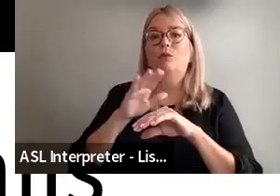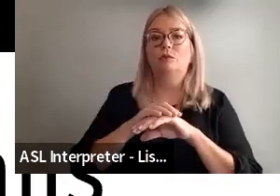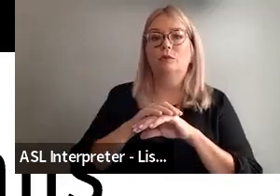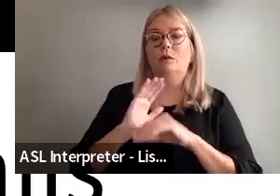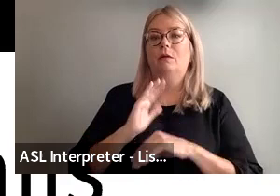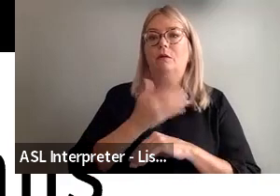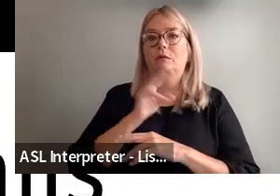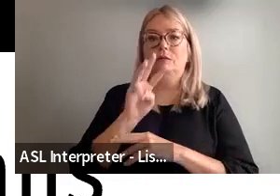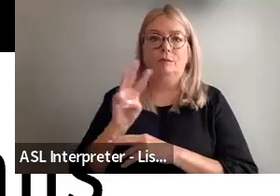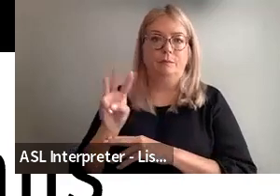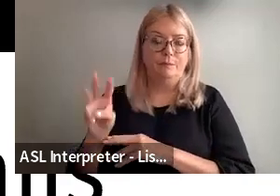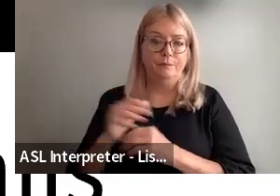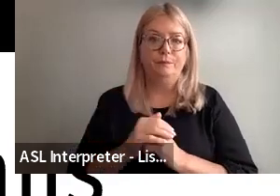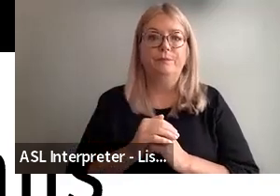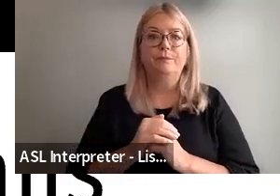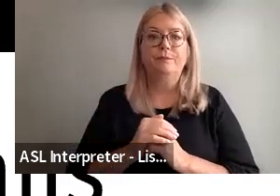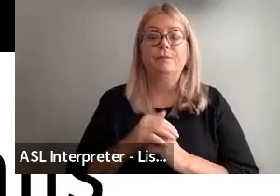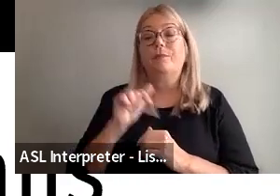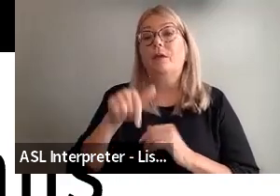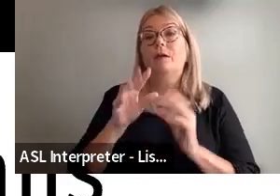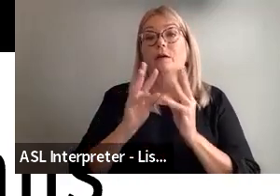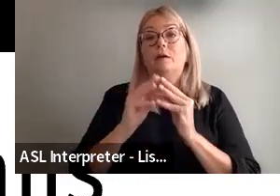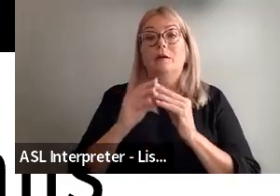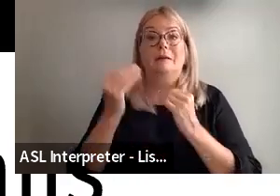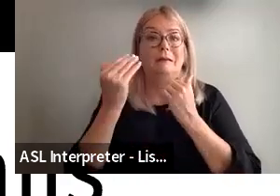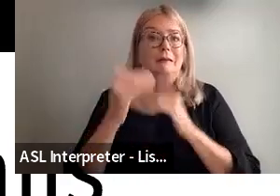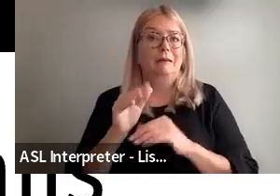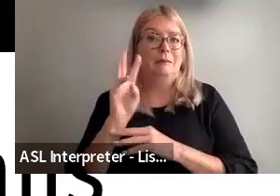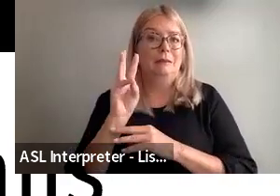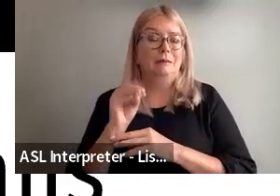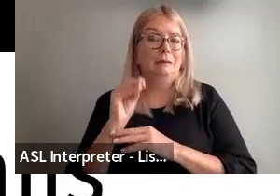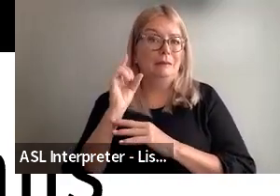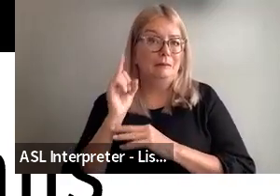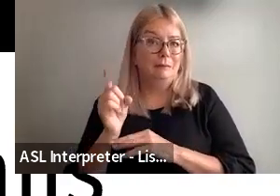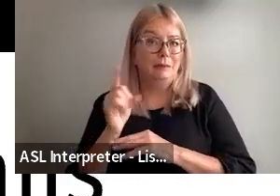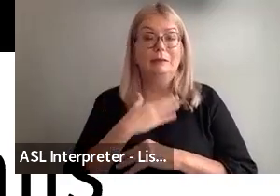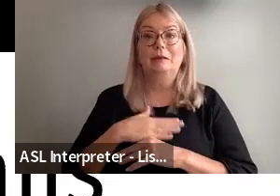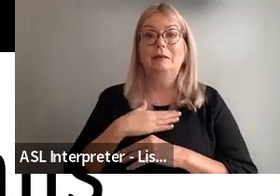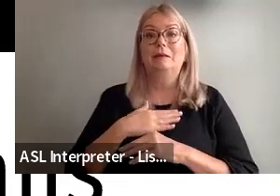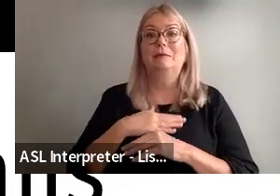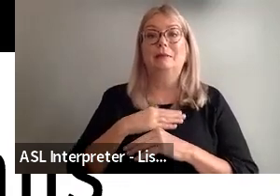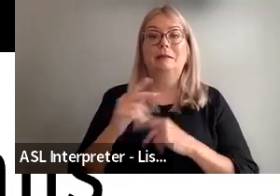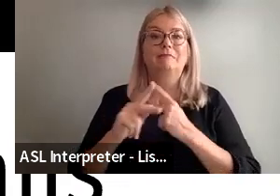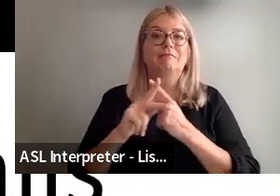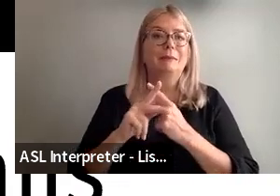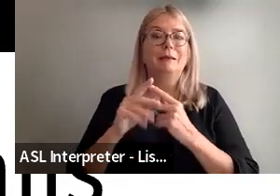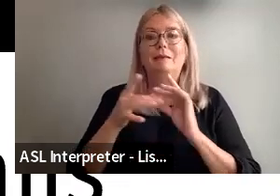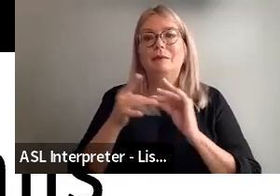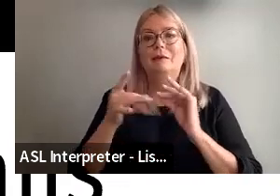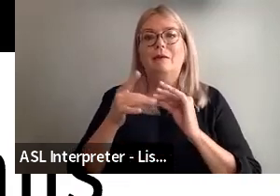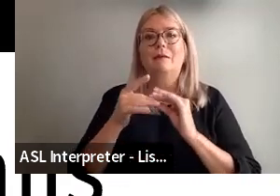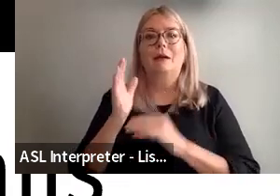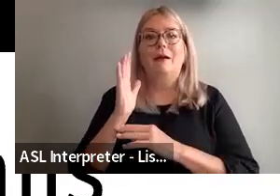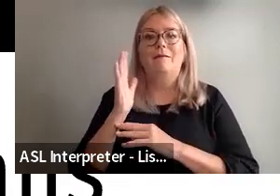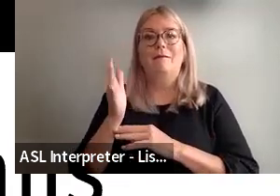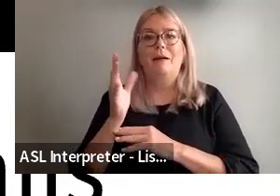unemployment.oregon.gov. Since this listening session is limited to 60 minutes, we ask that you keep your comments to 5 minutes or less.